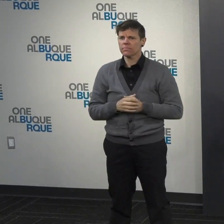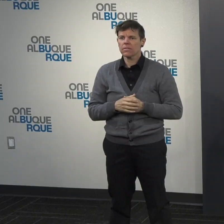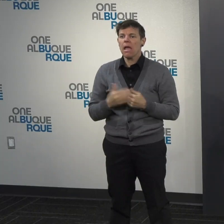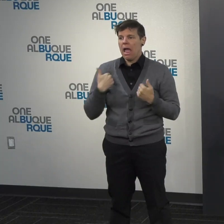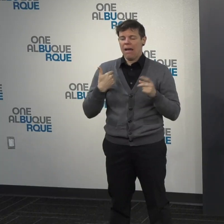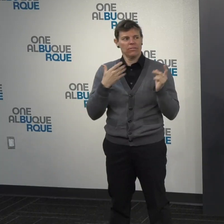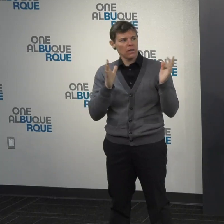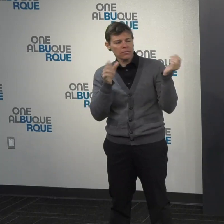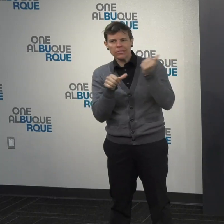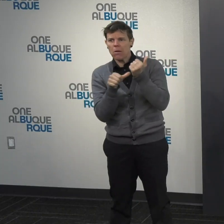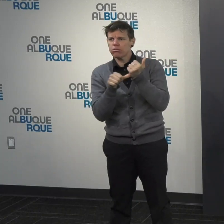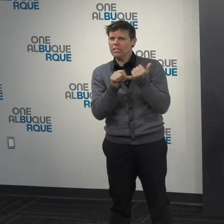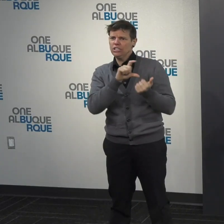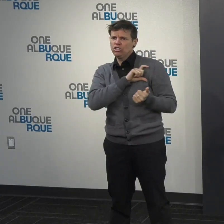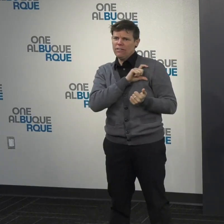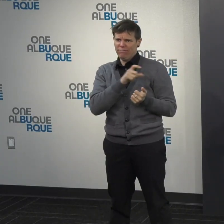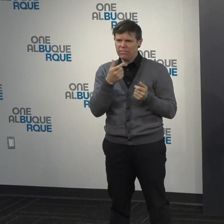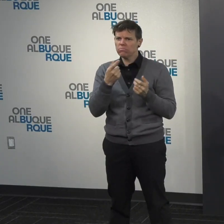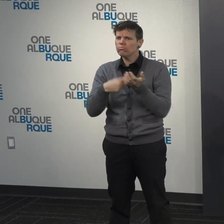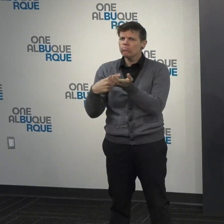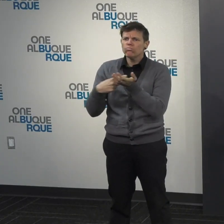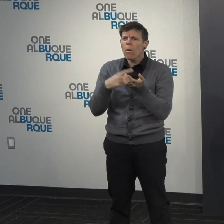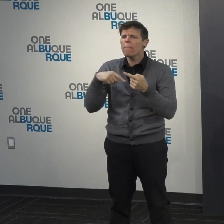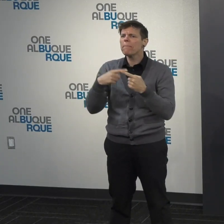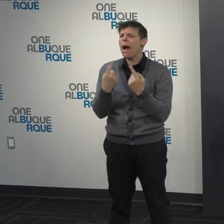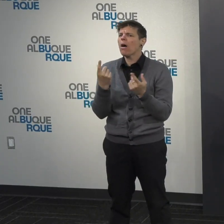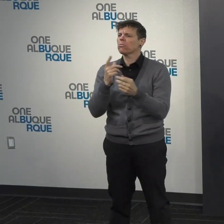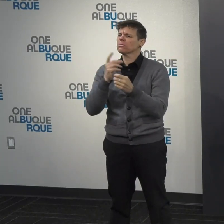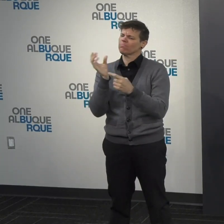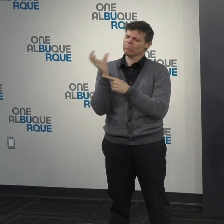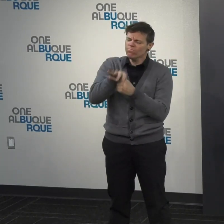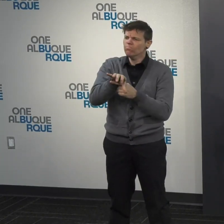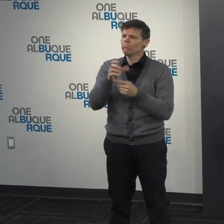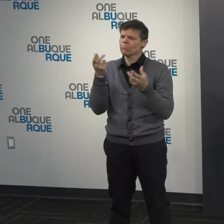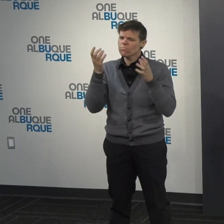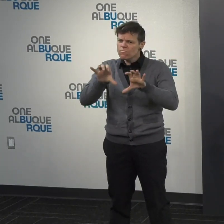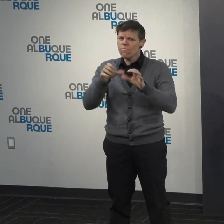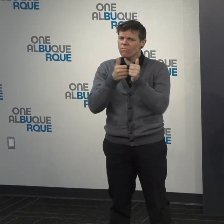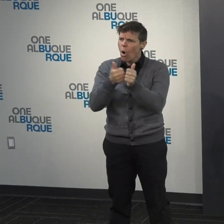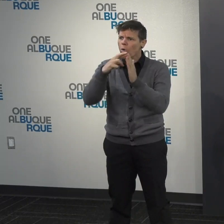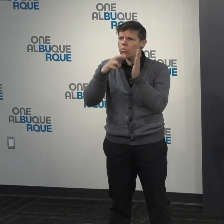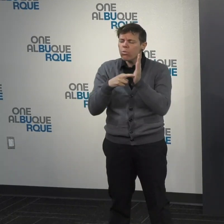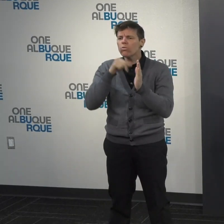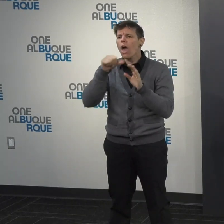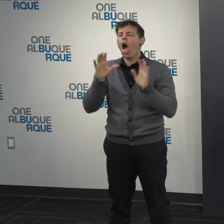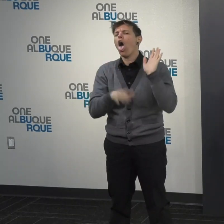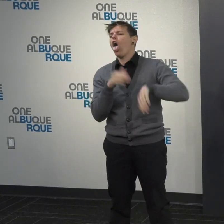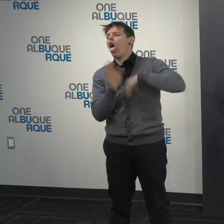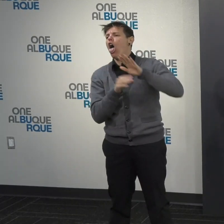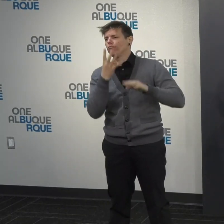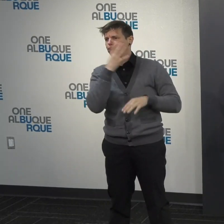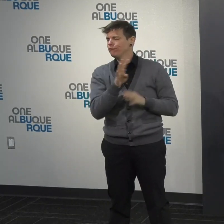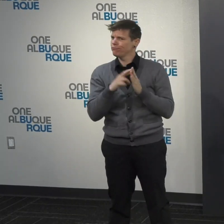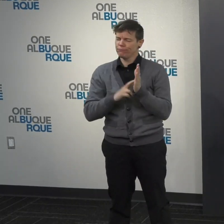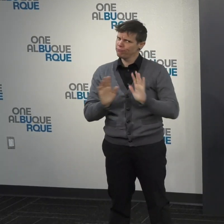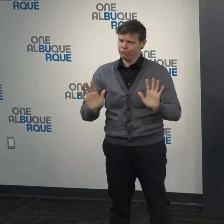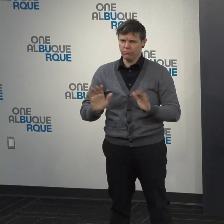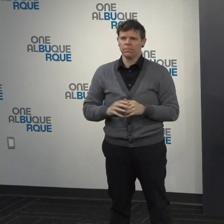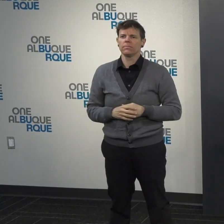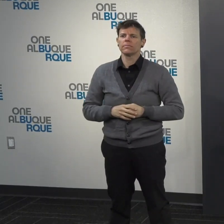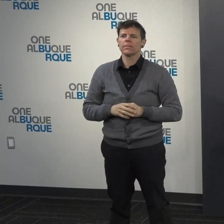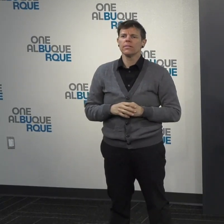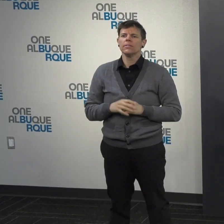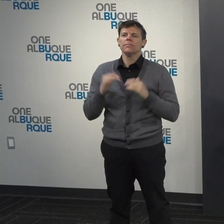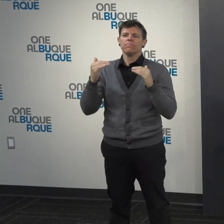And we'll touch a little bit on enforcement as well, but those are our deep dive topics for today. And let me begin